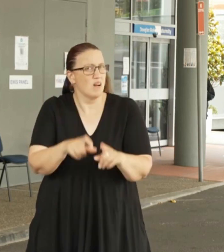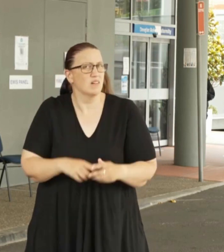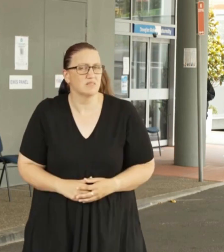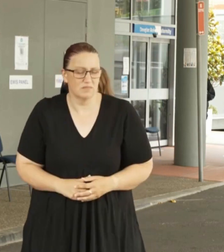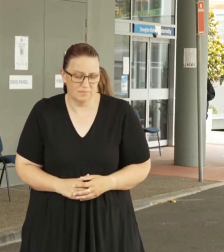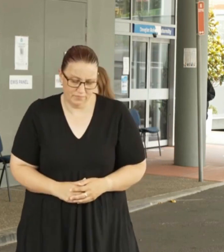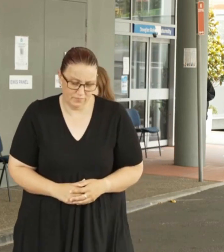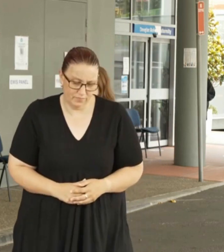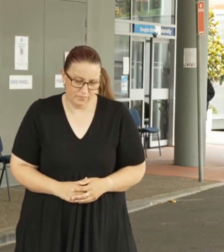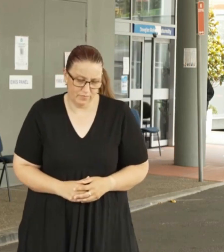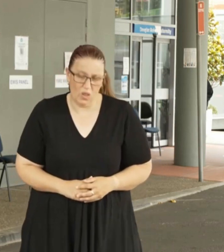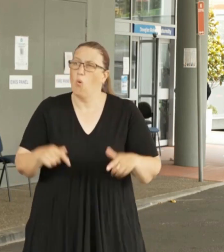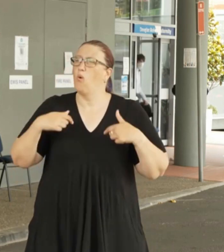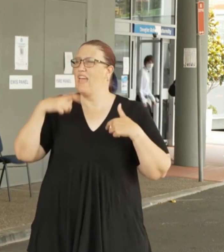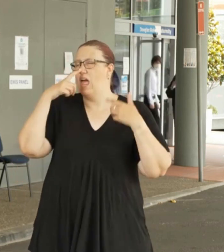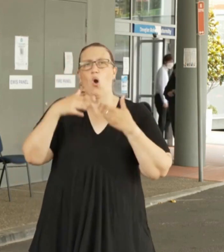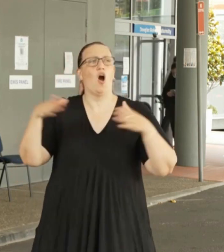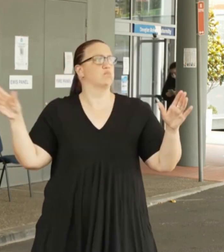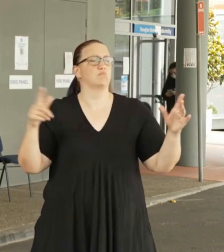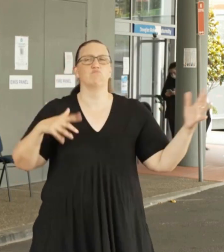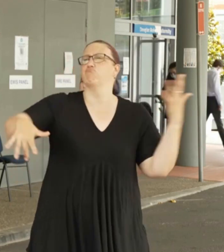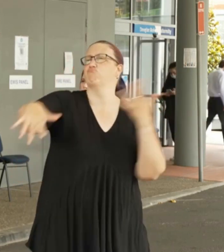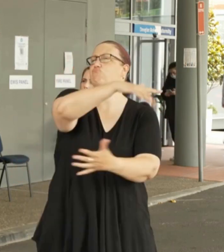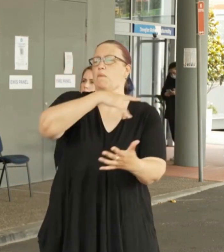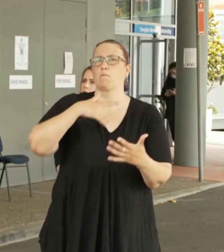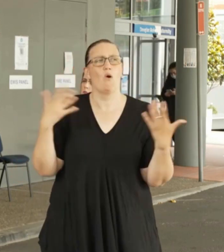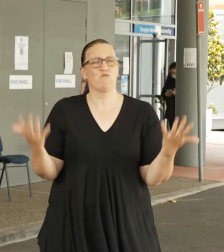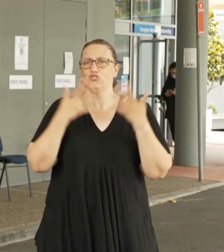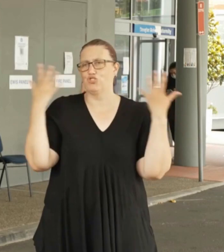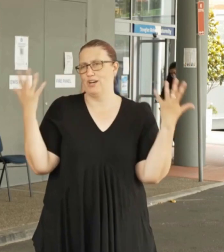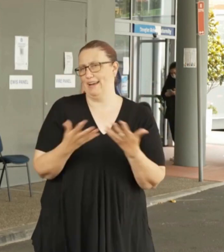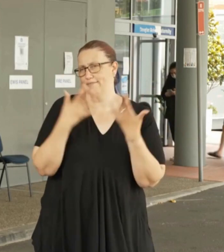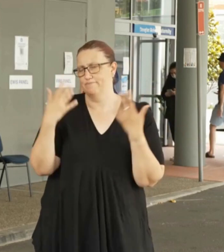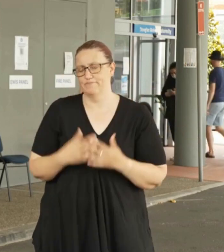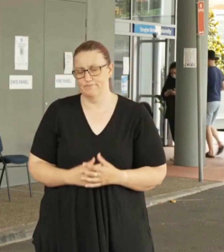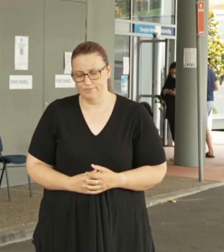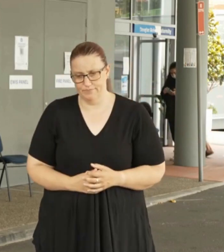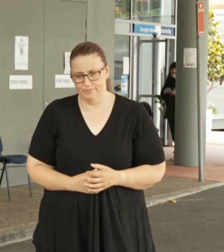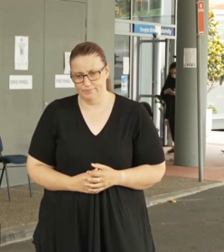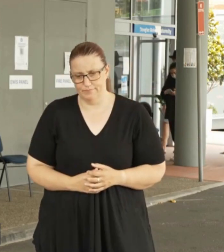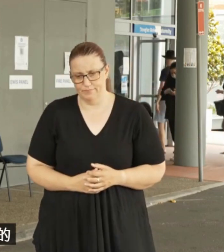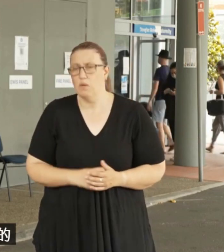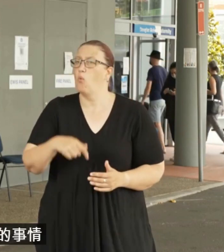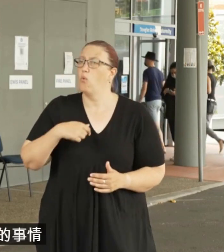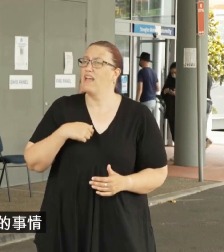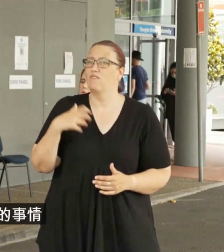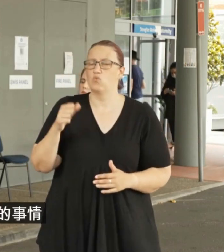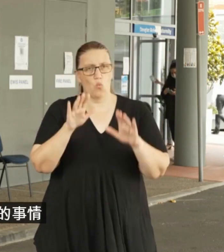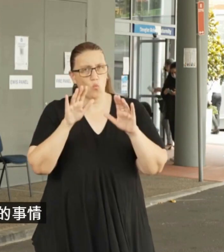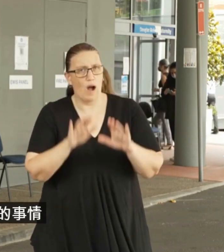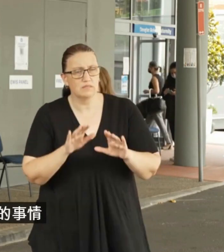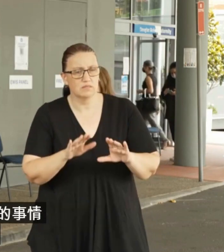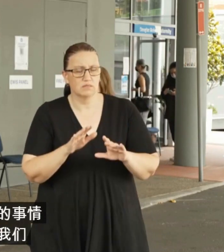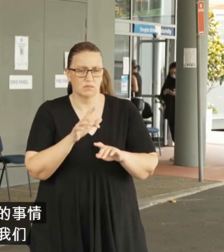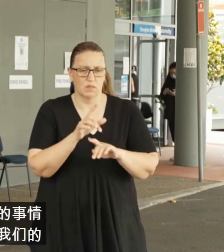full impact until we see more weeks of experiencing what's going on here in New South Wales as to whether or not it's